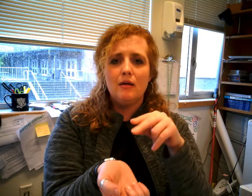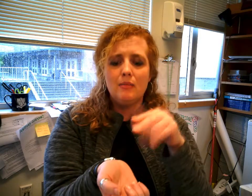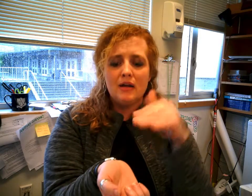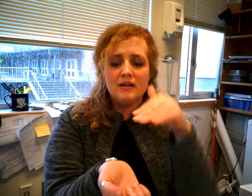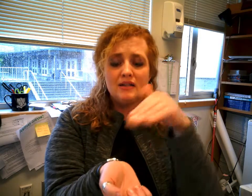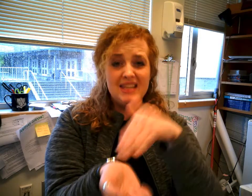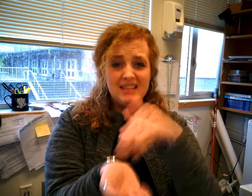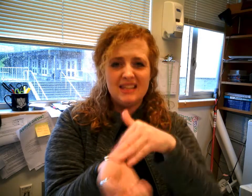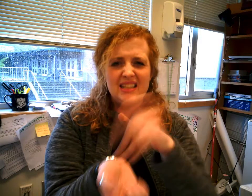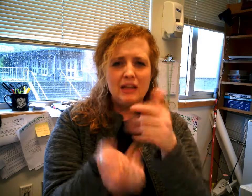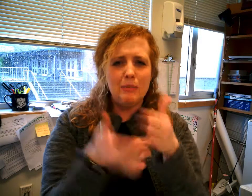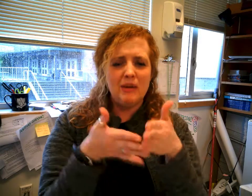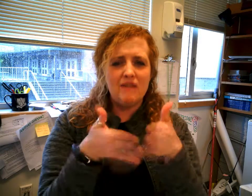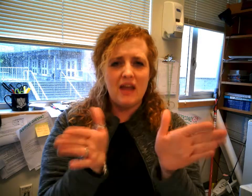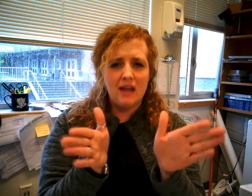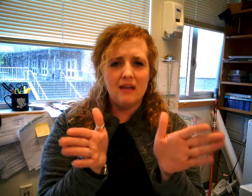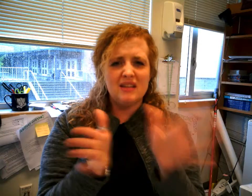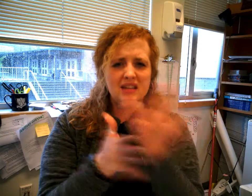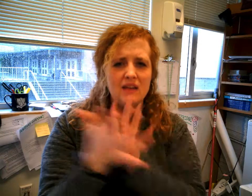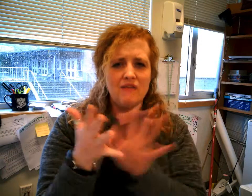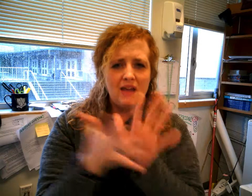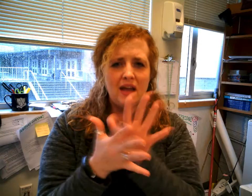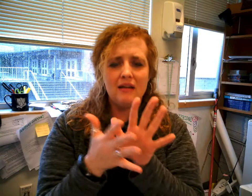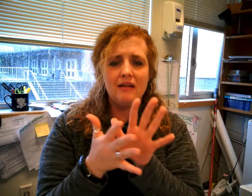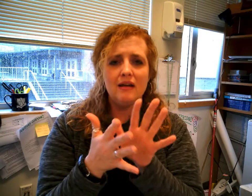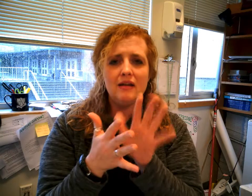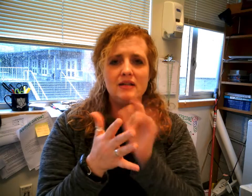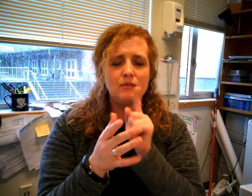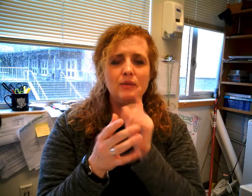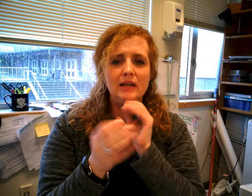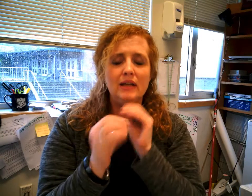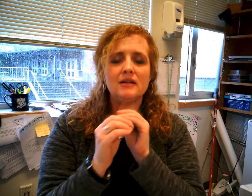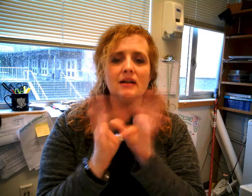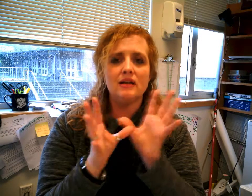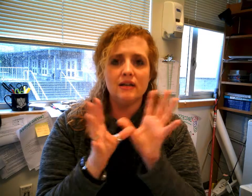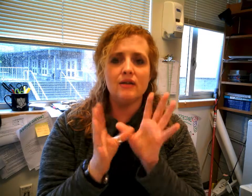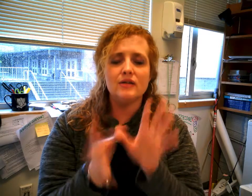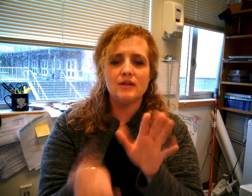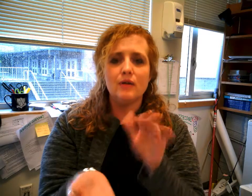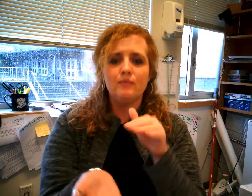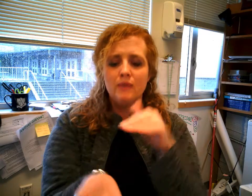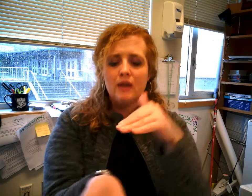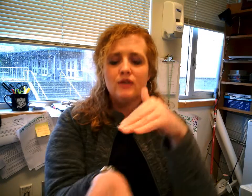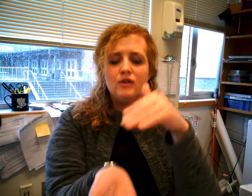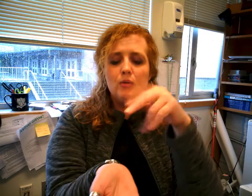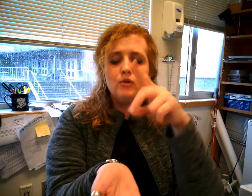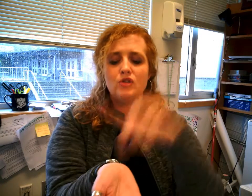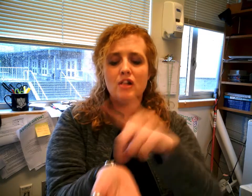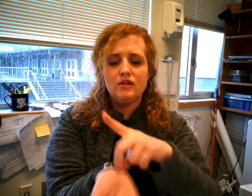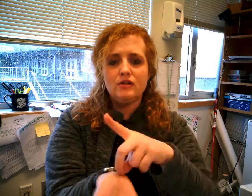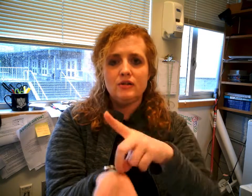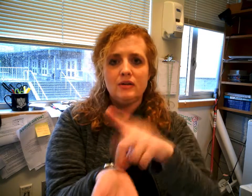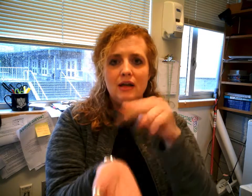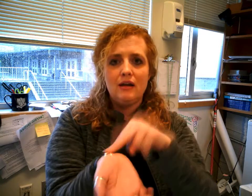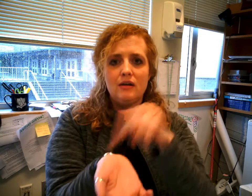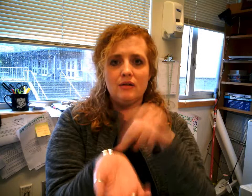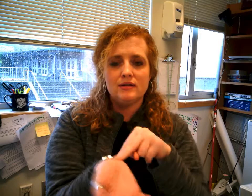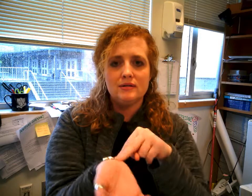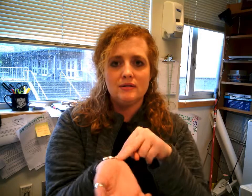Because this is a little bit vague. It's kind of vague. It doesn't really, it's not clear. So doctor and nurse,